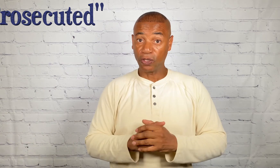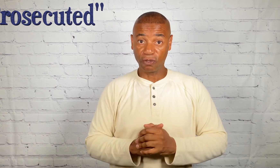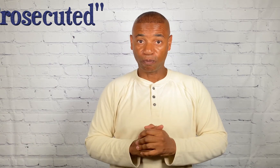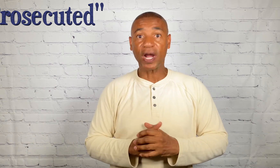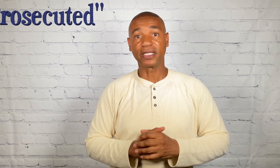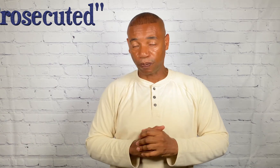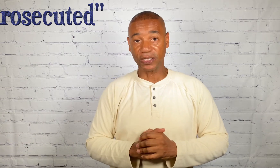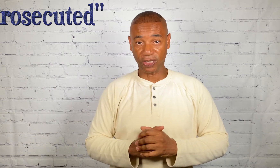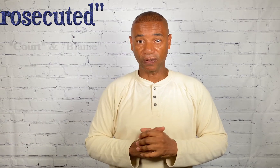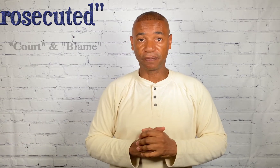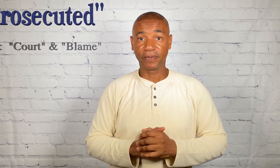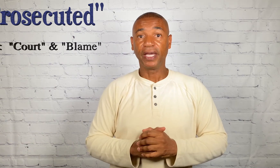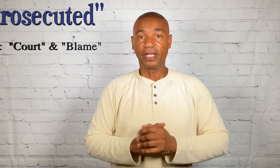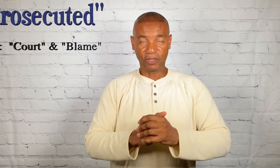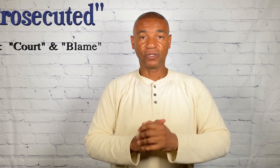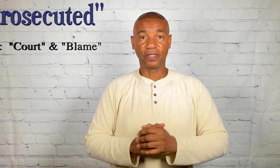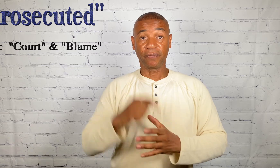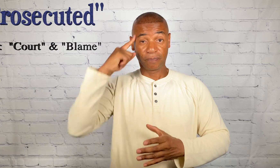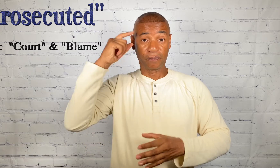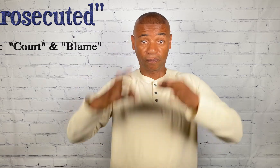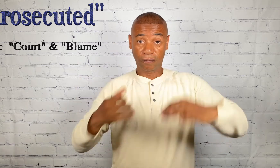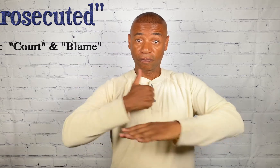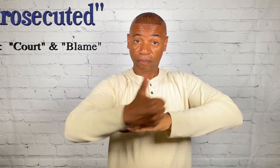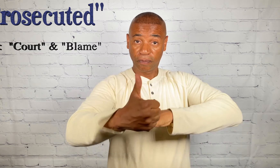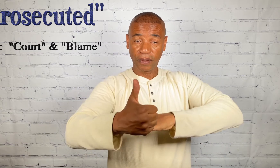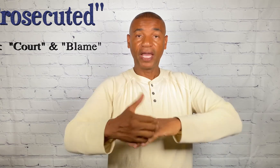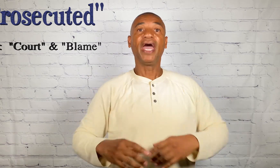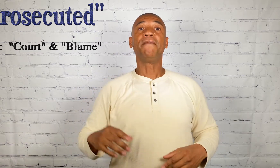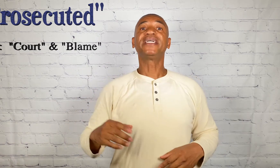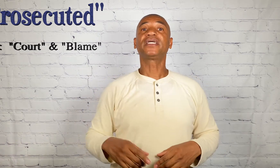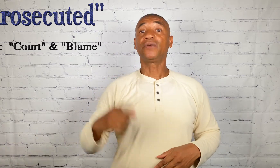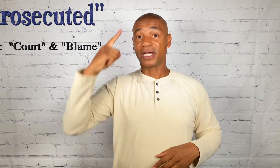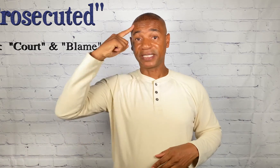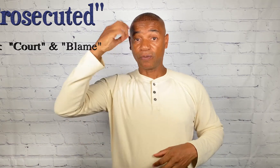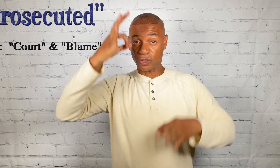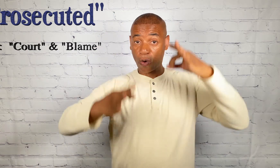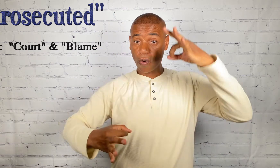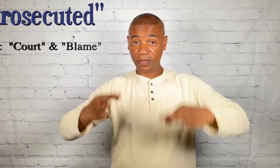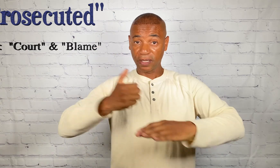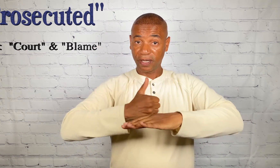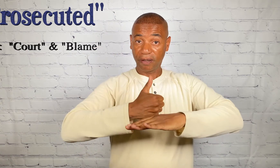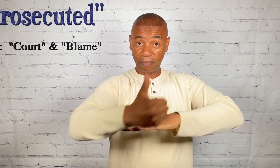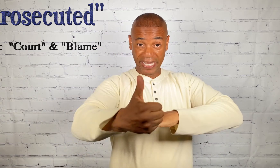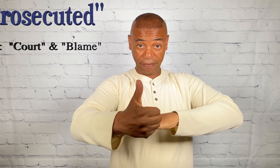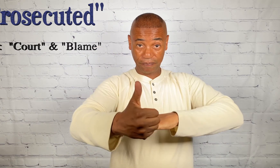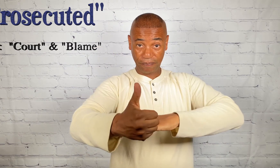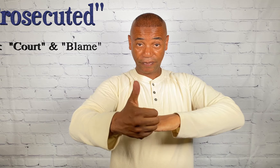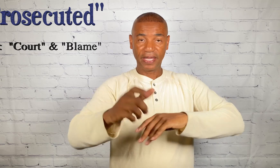use for prosecuted. Let me show you. And basically what I said was court, blame. Now